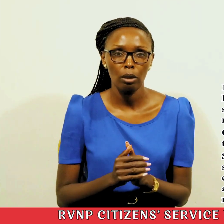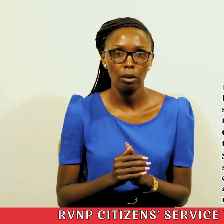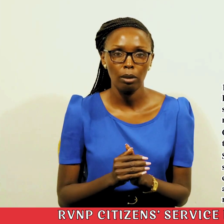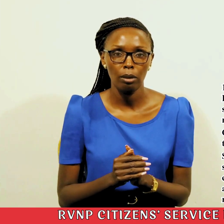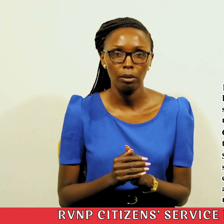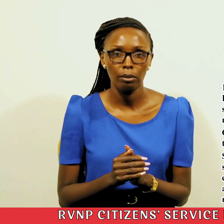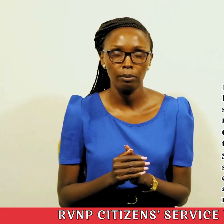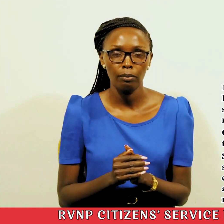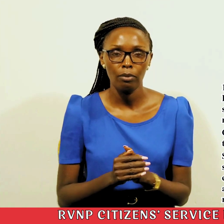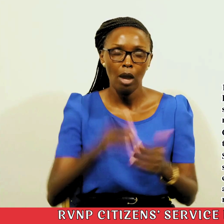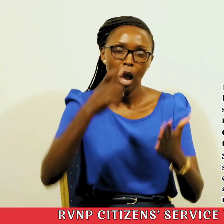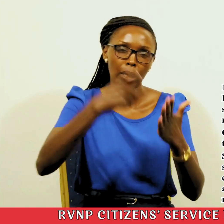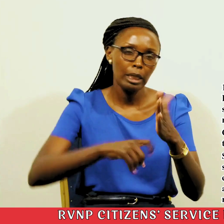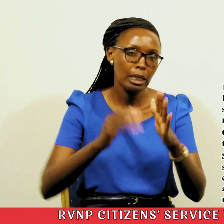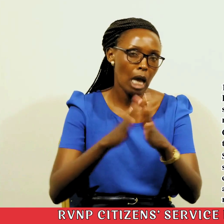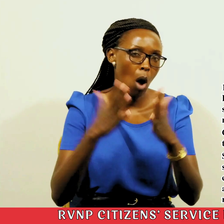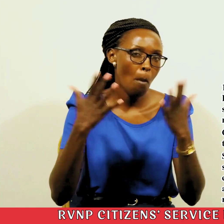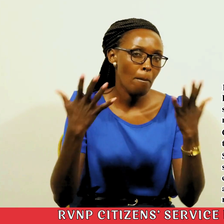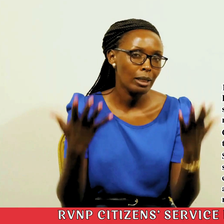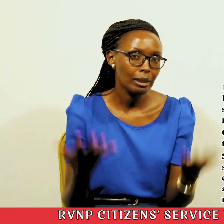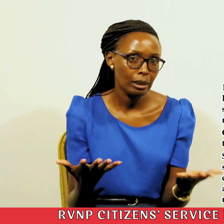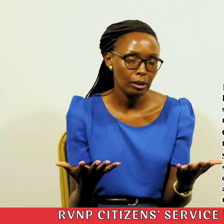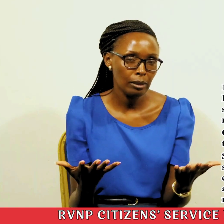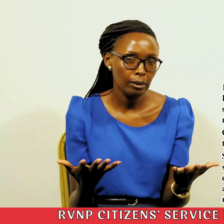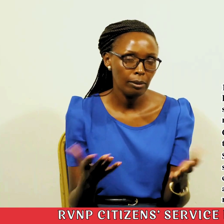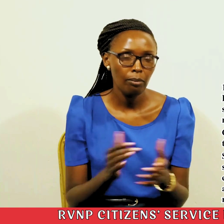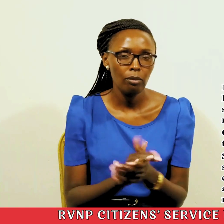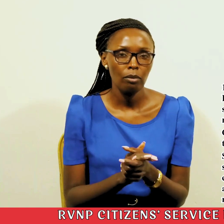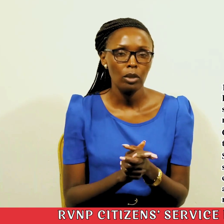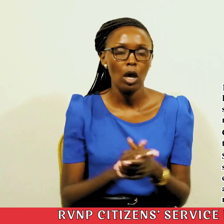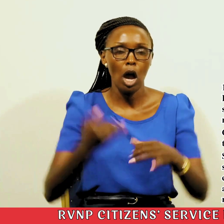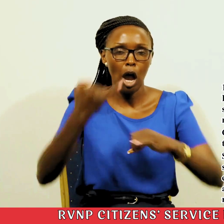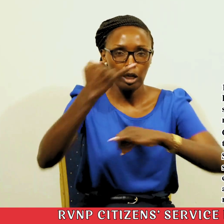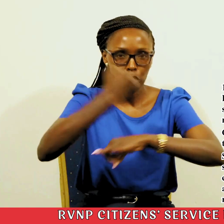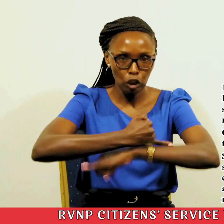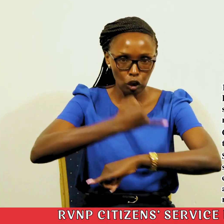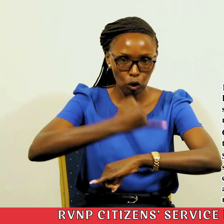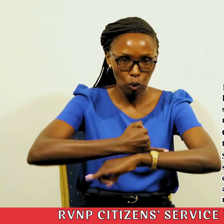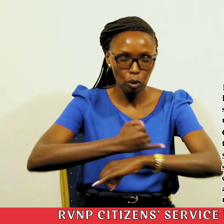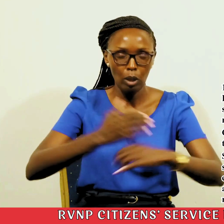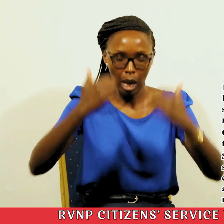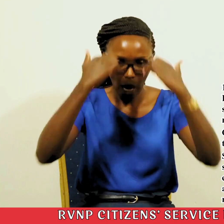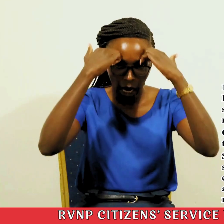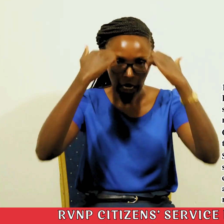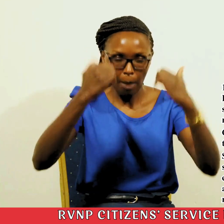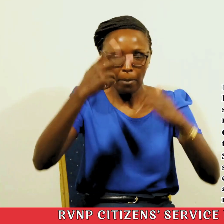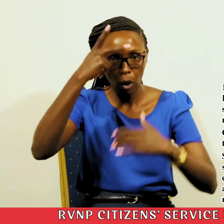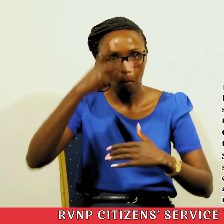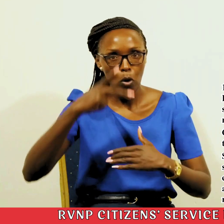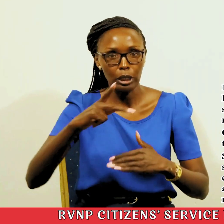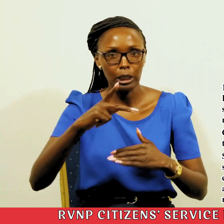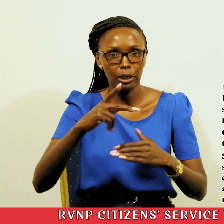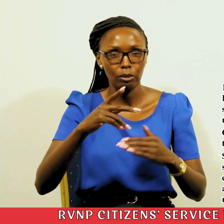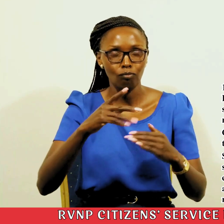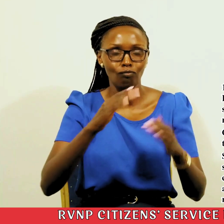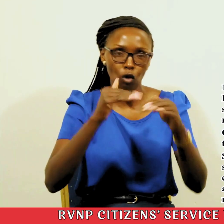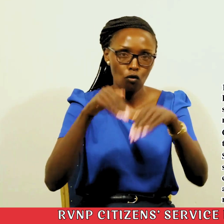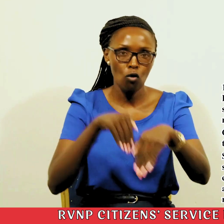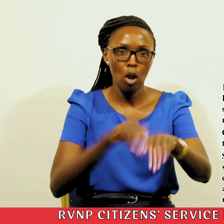The charges are as per Institute academic policy. The timeline